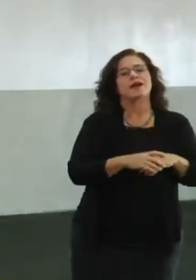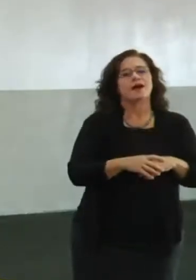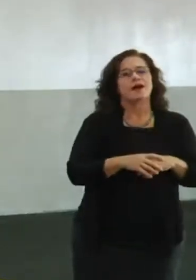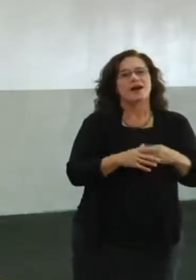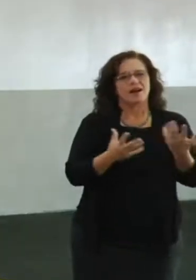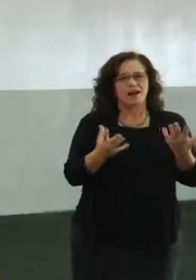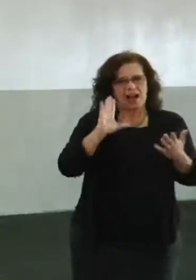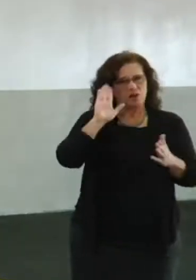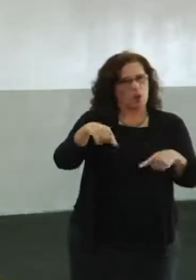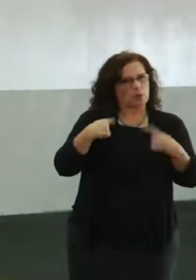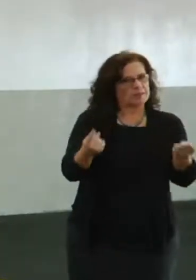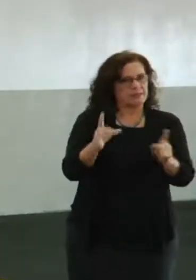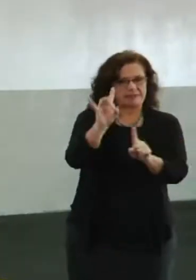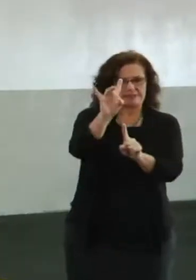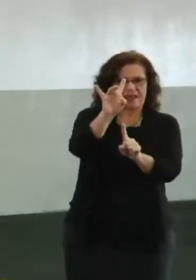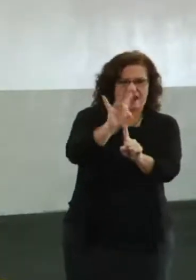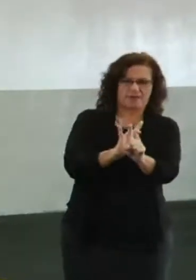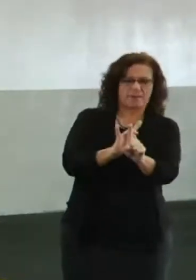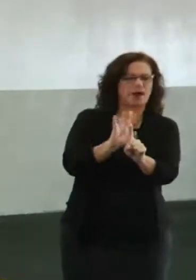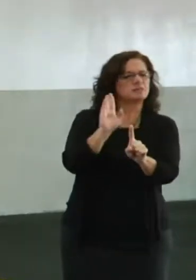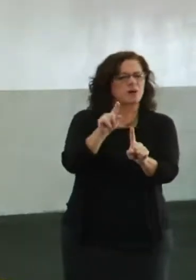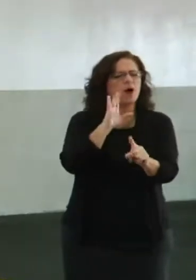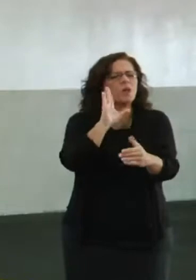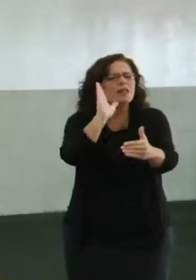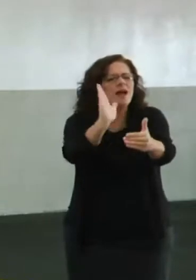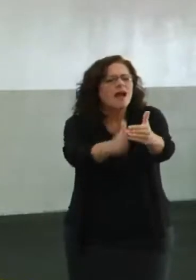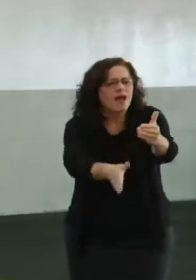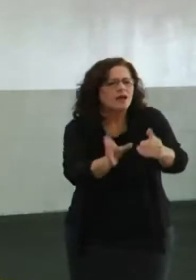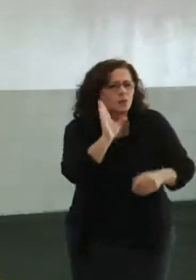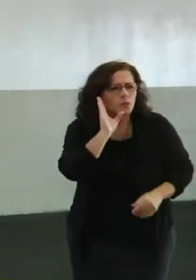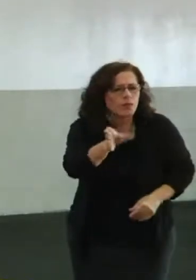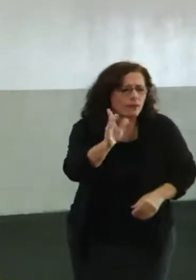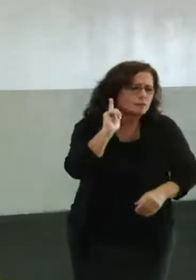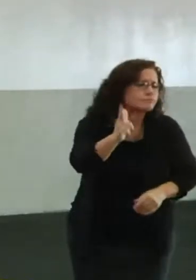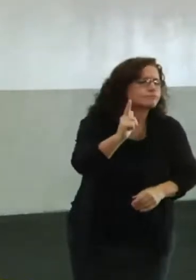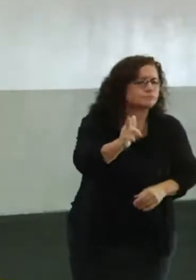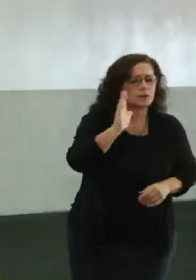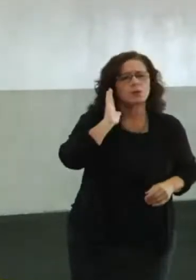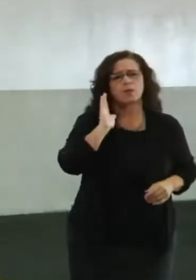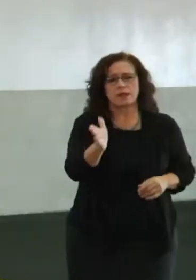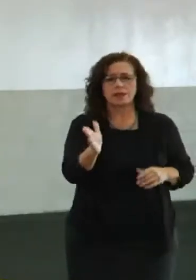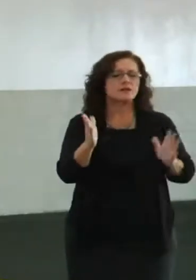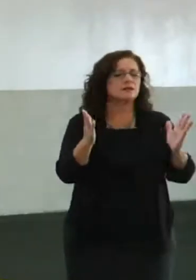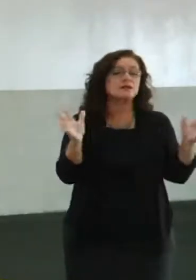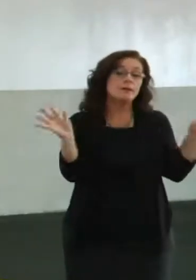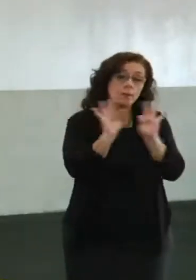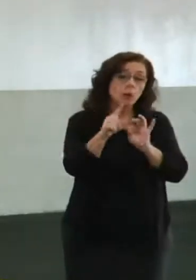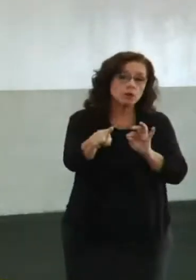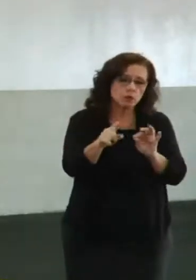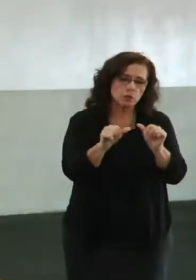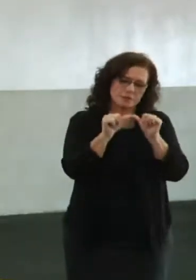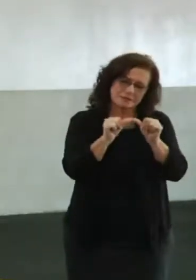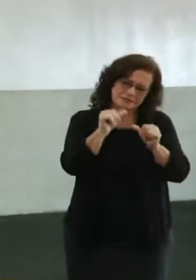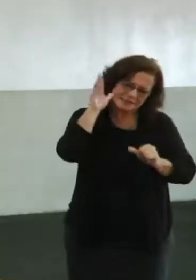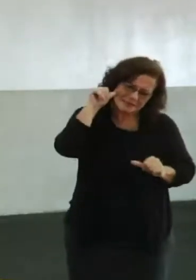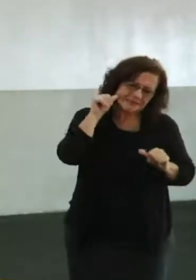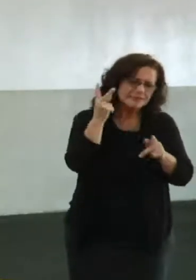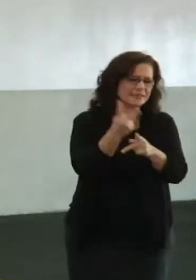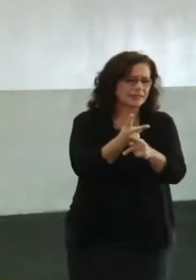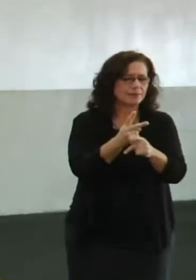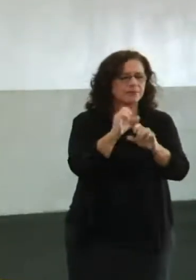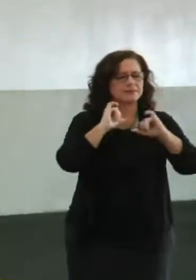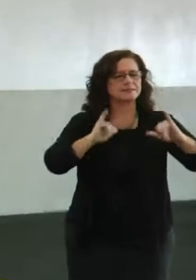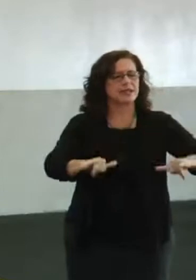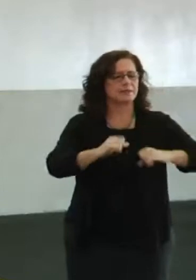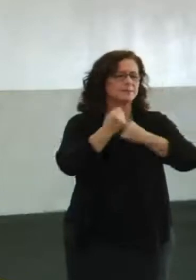could just get through. We have a lot of good information coming, but I need our partnership to continue. Thank you to the cities, our